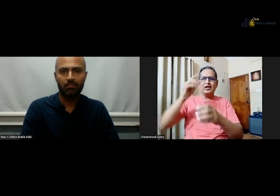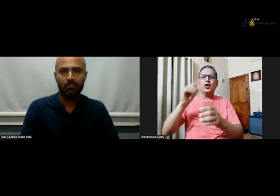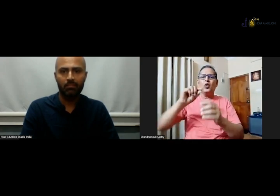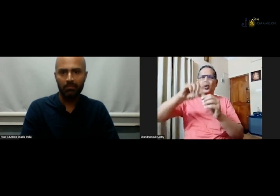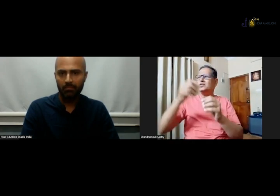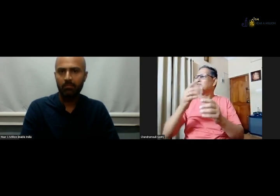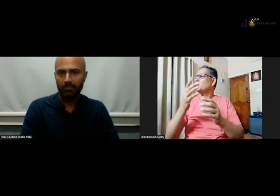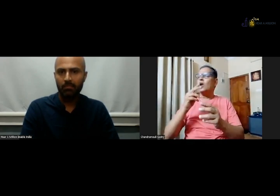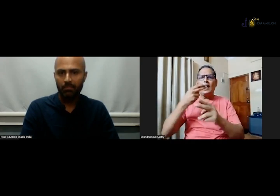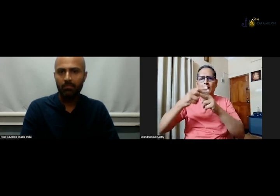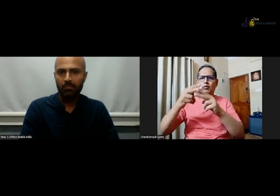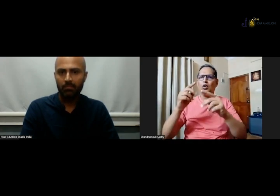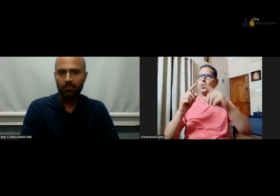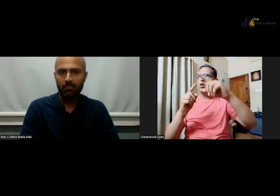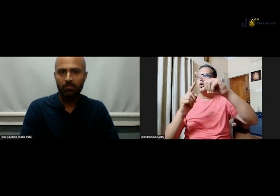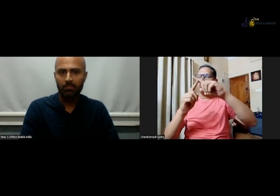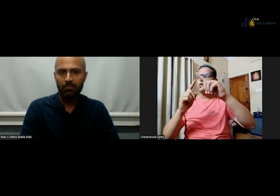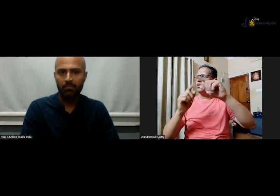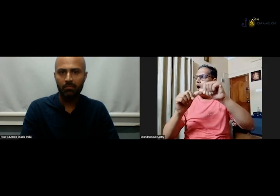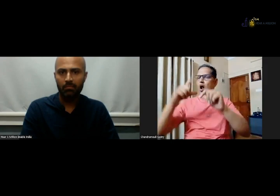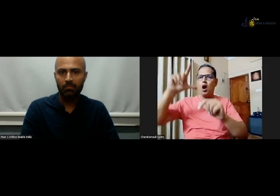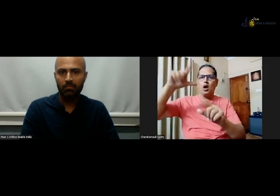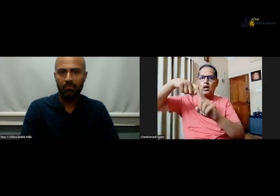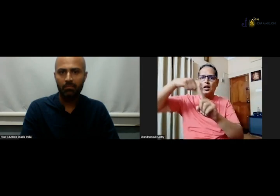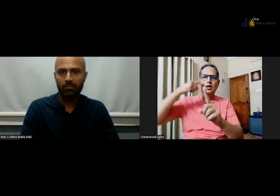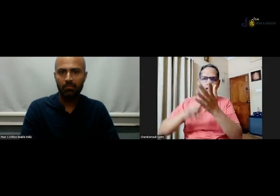was, and